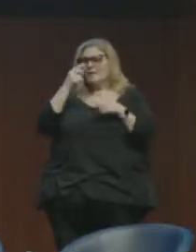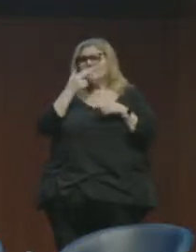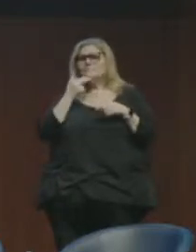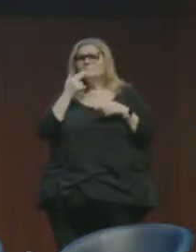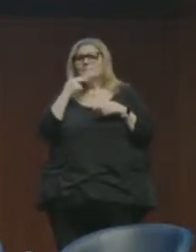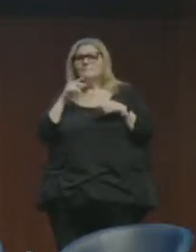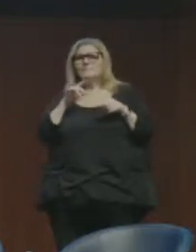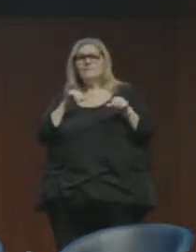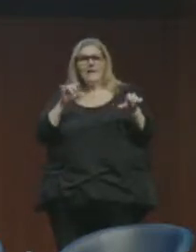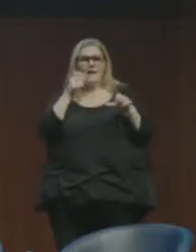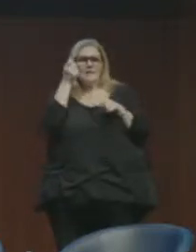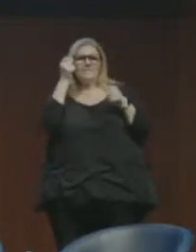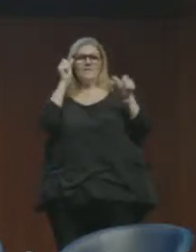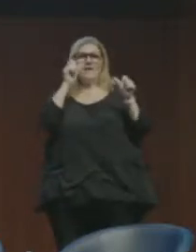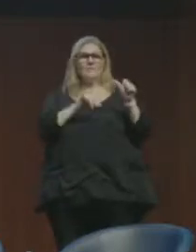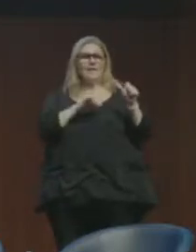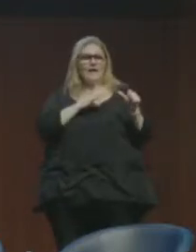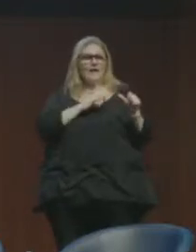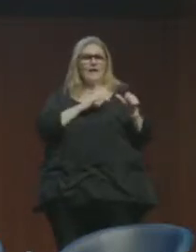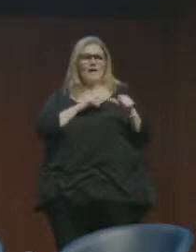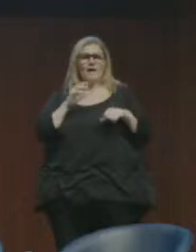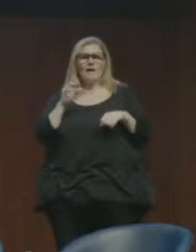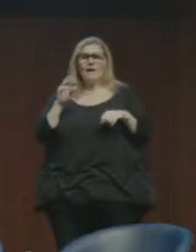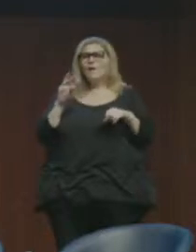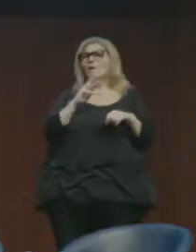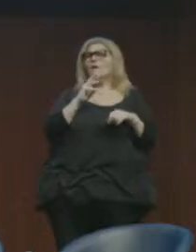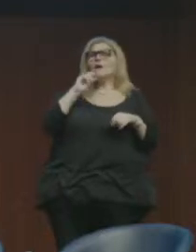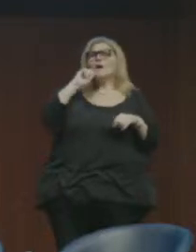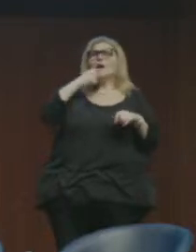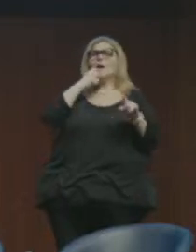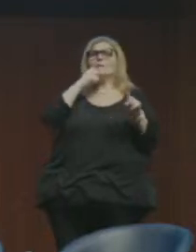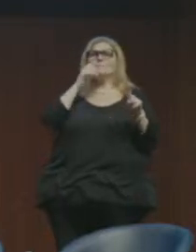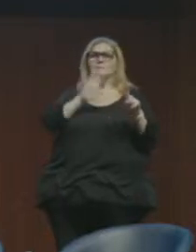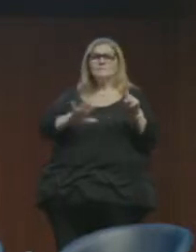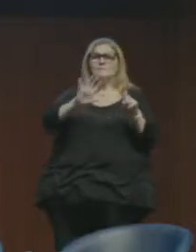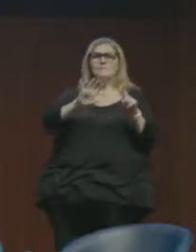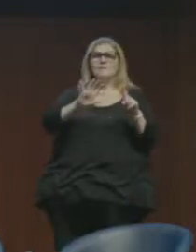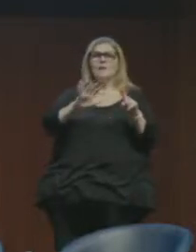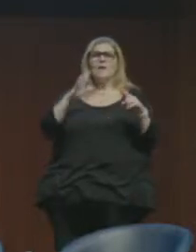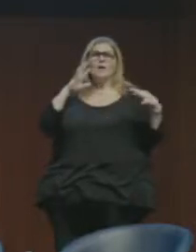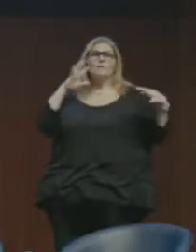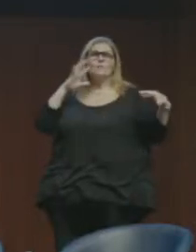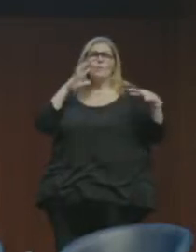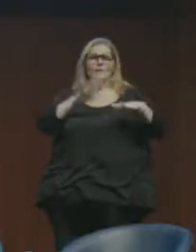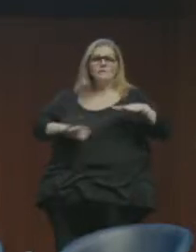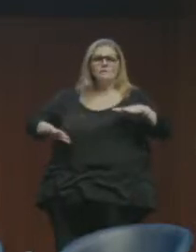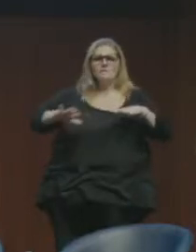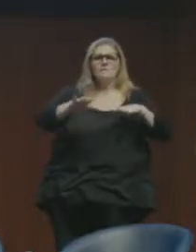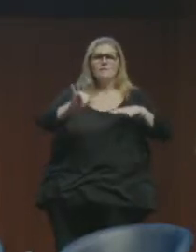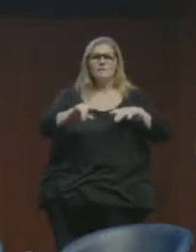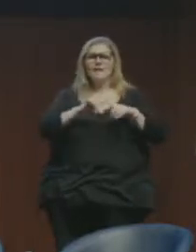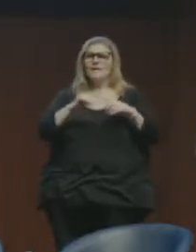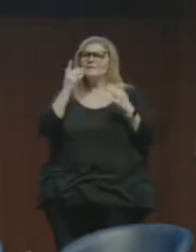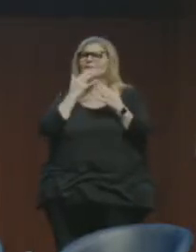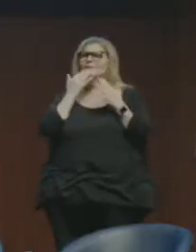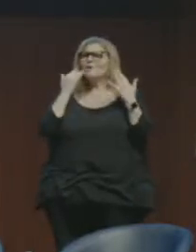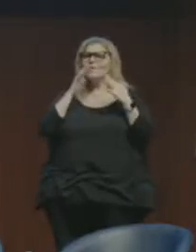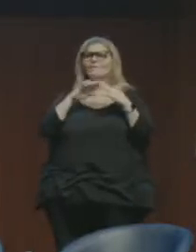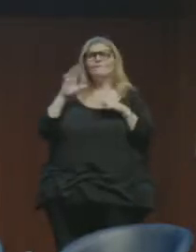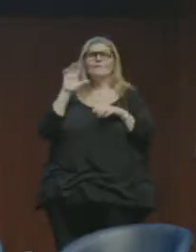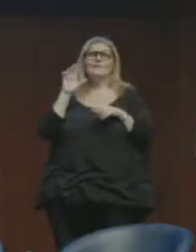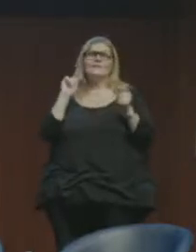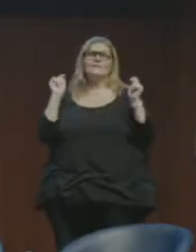of galvanized, where star apple sun anoints placid palm blades in colorful calypso